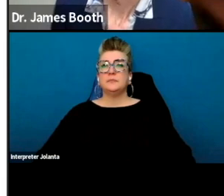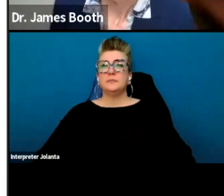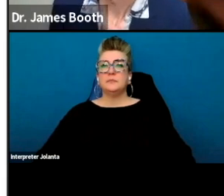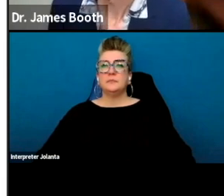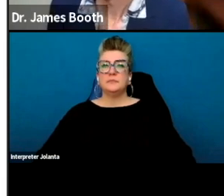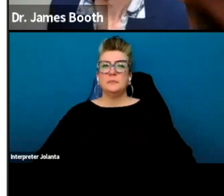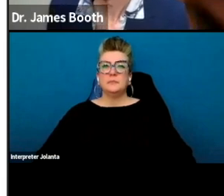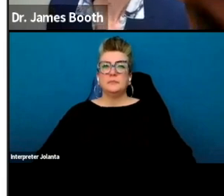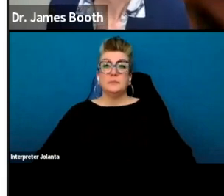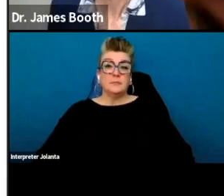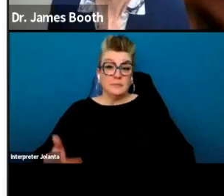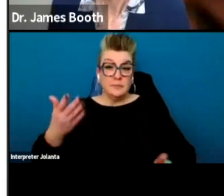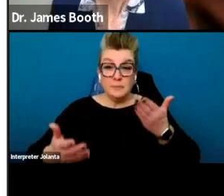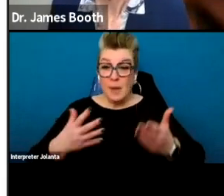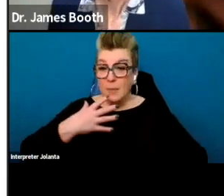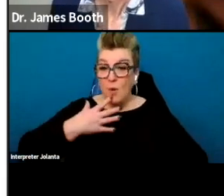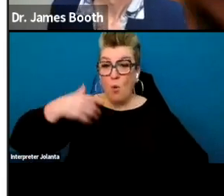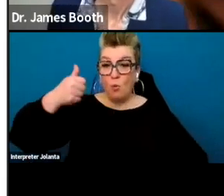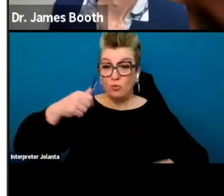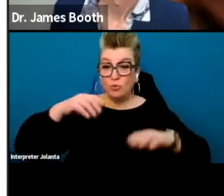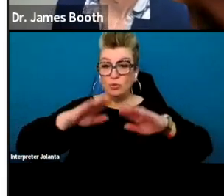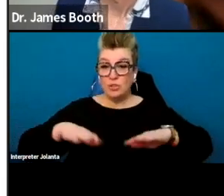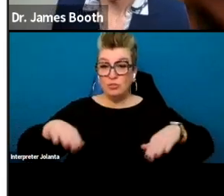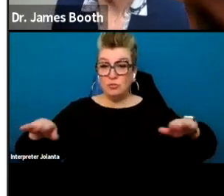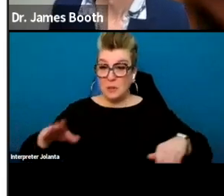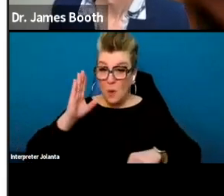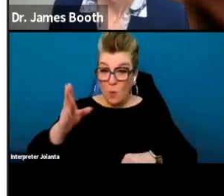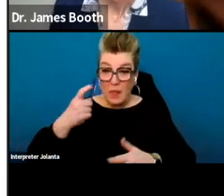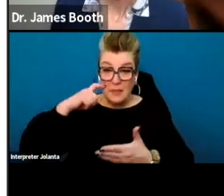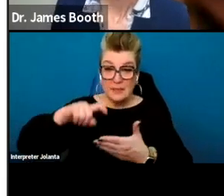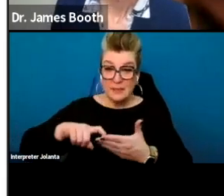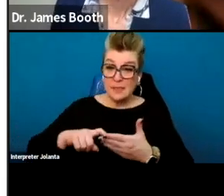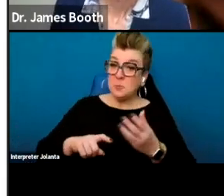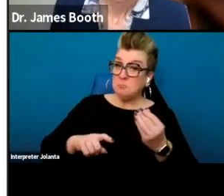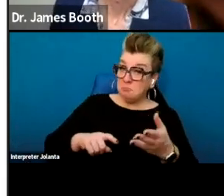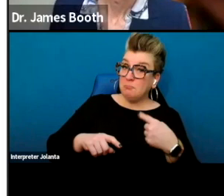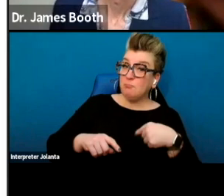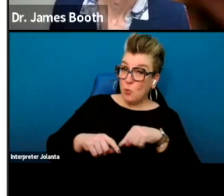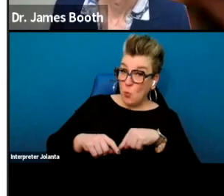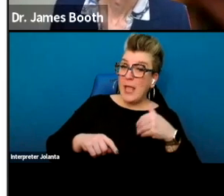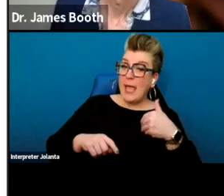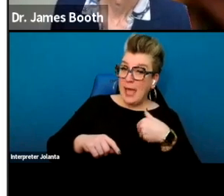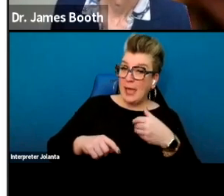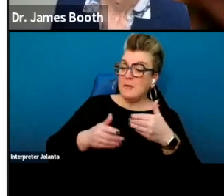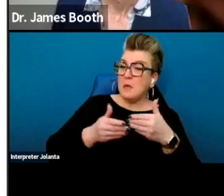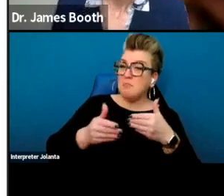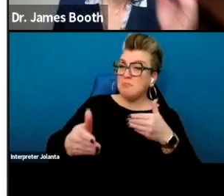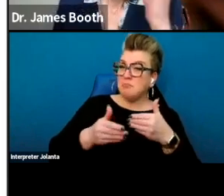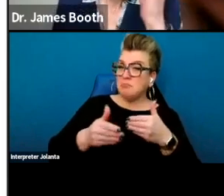Perhaps we would get it with older children. In fact, we do. So we have some subsequent studies